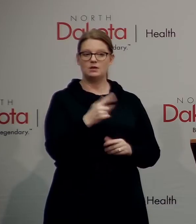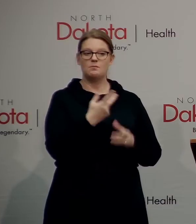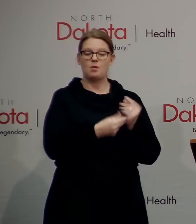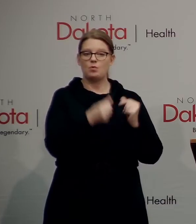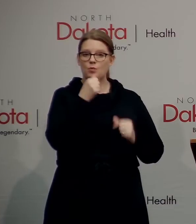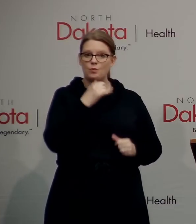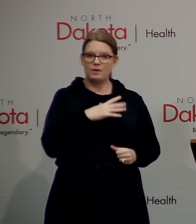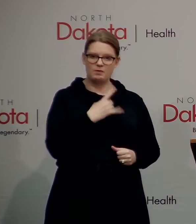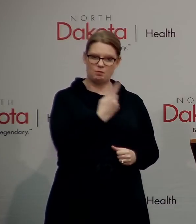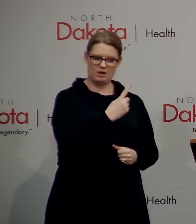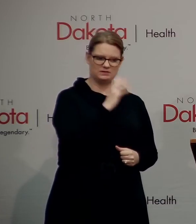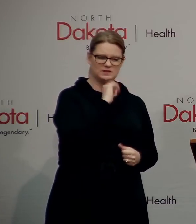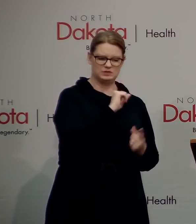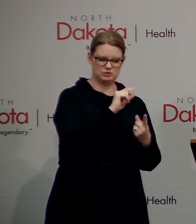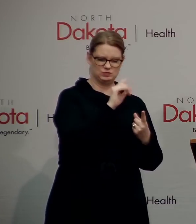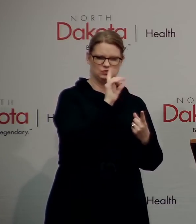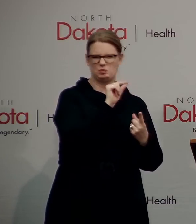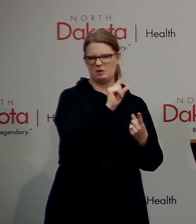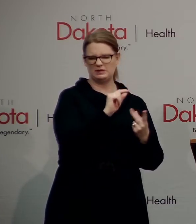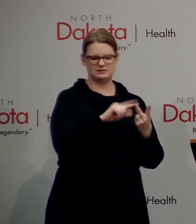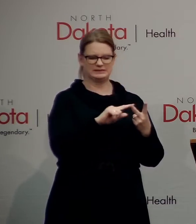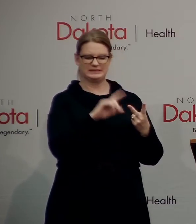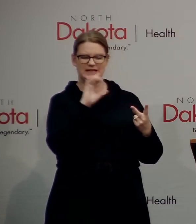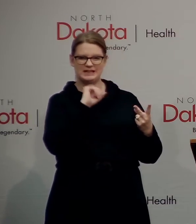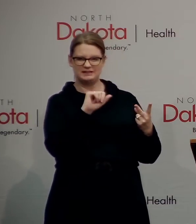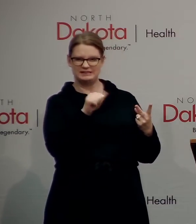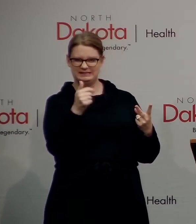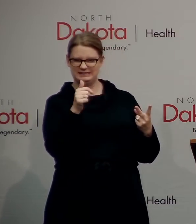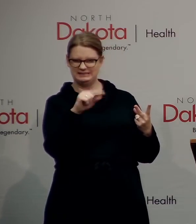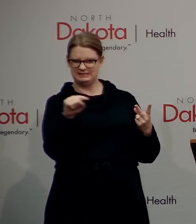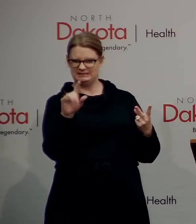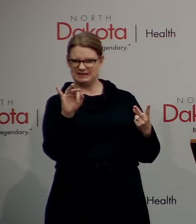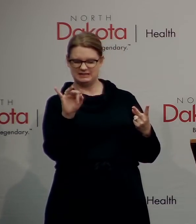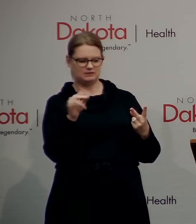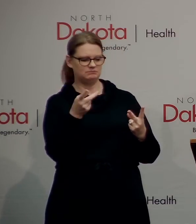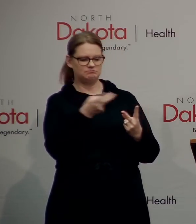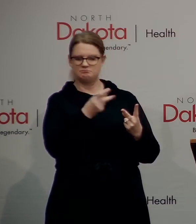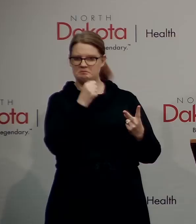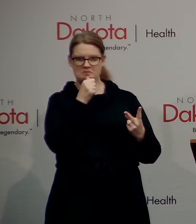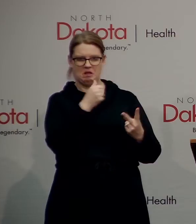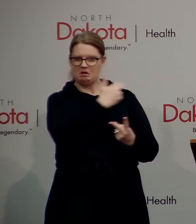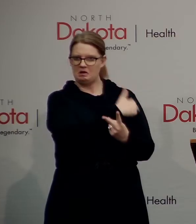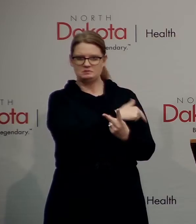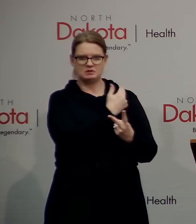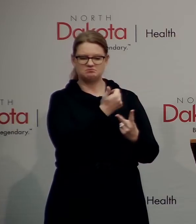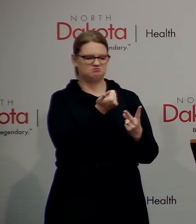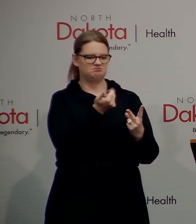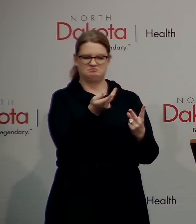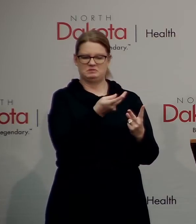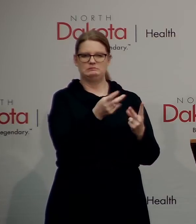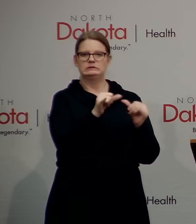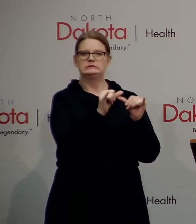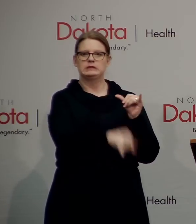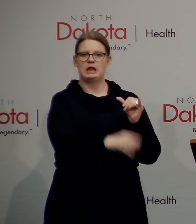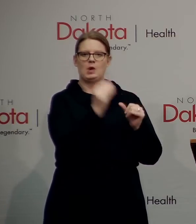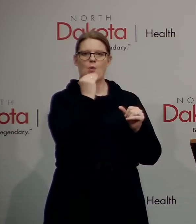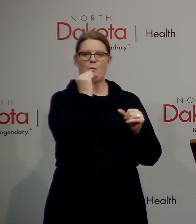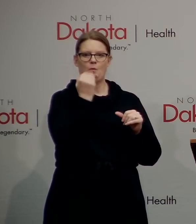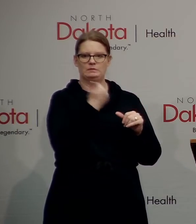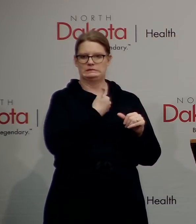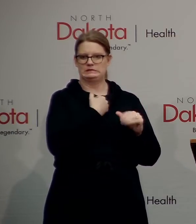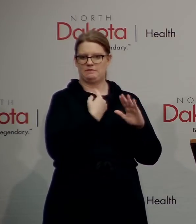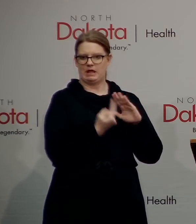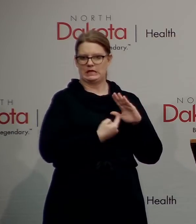women, one in her 20s, the other in the age range of 10 to 19. They are not hospitalized. They are self-isolating at